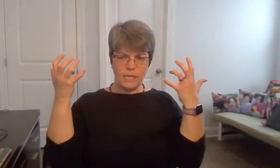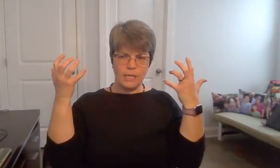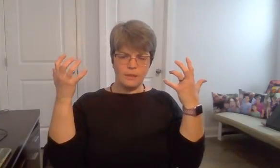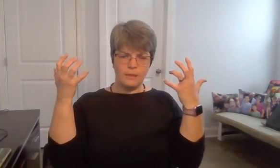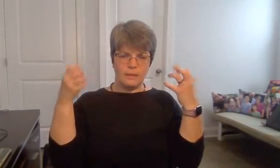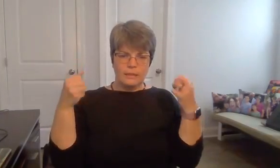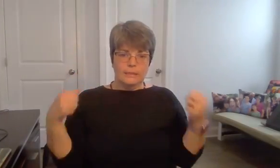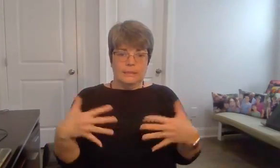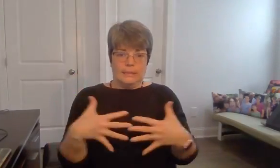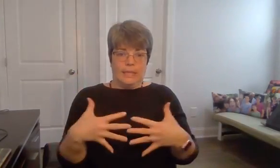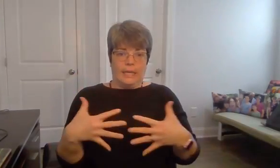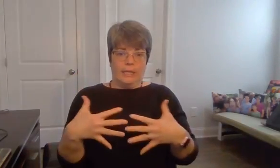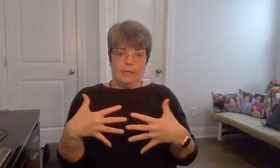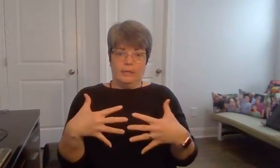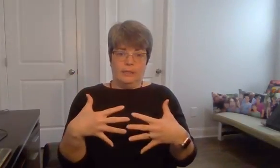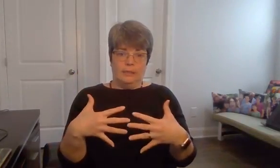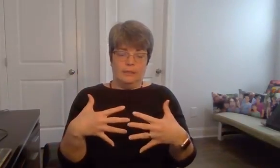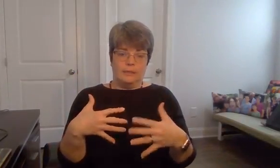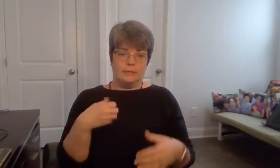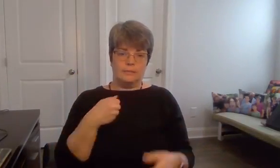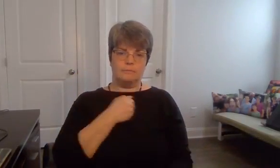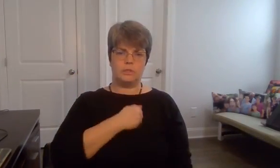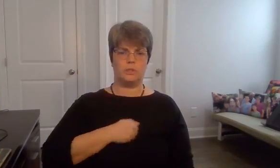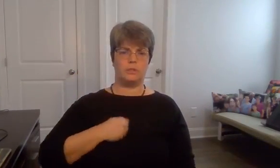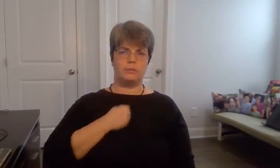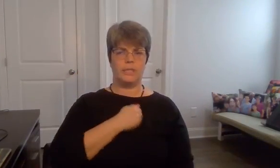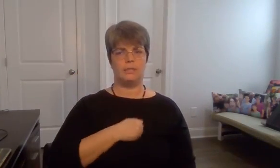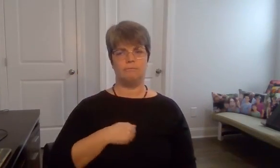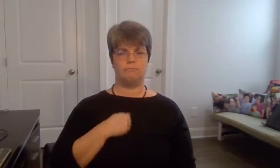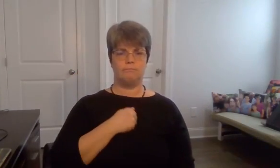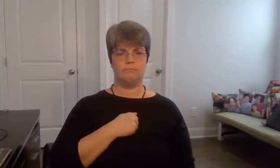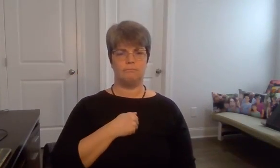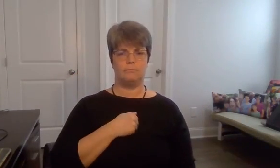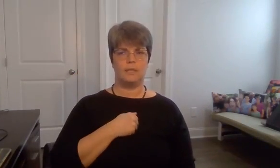angry, scared, sorry,